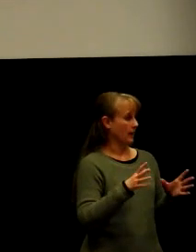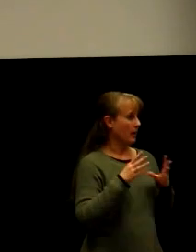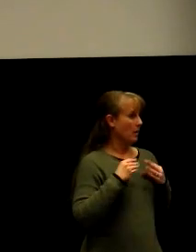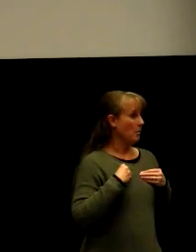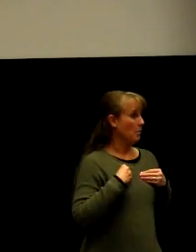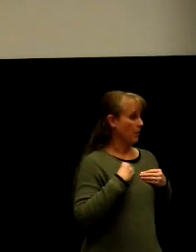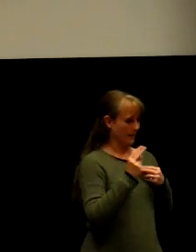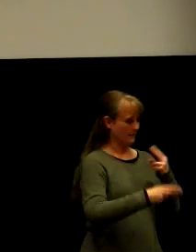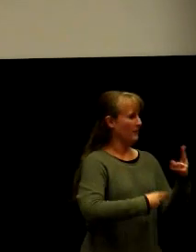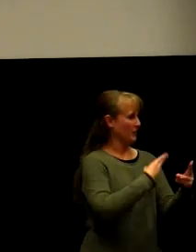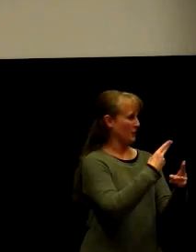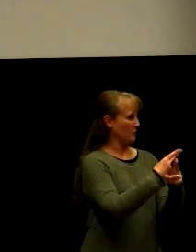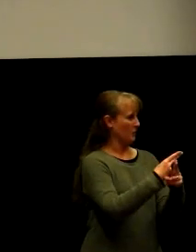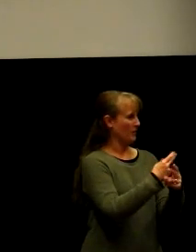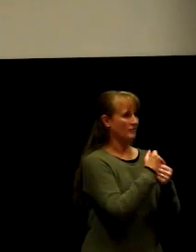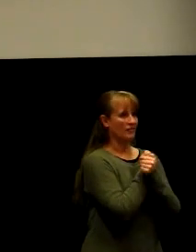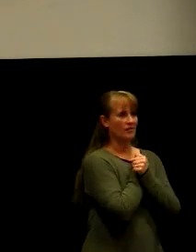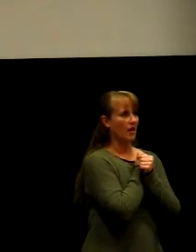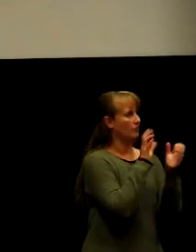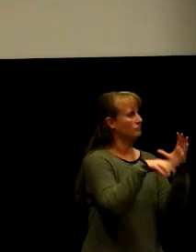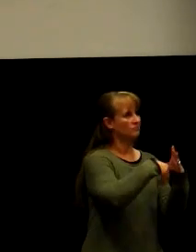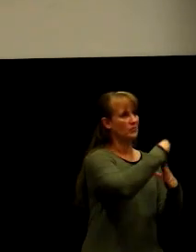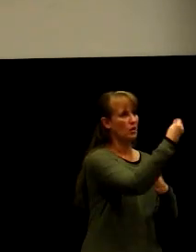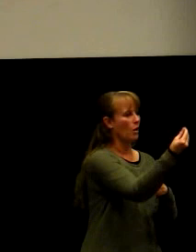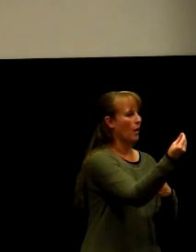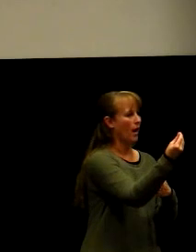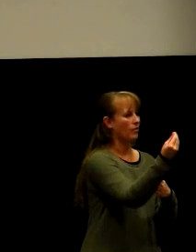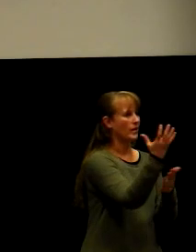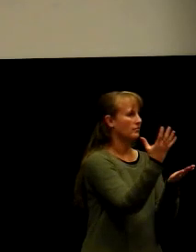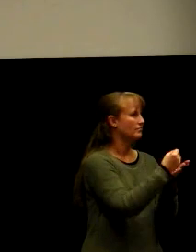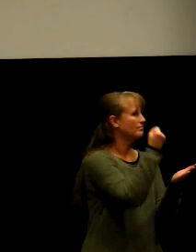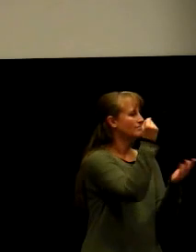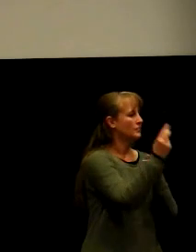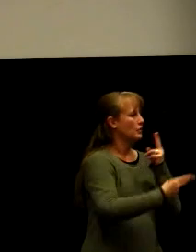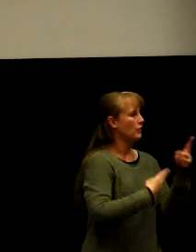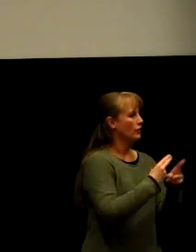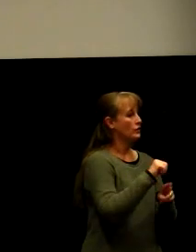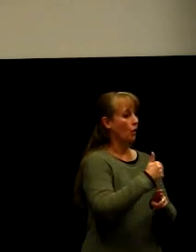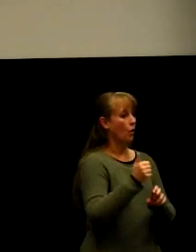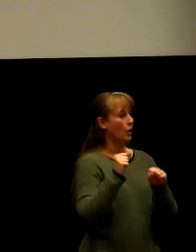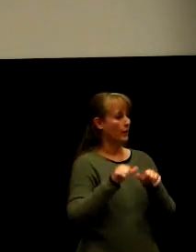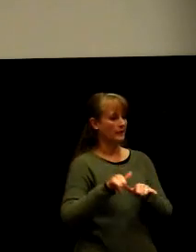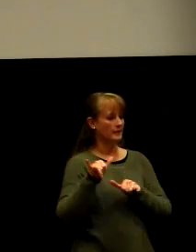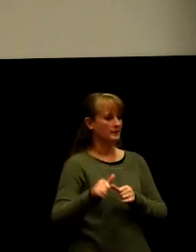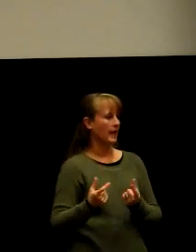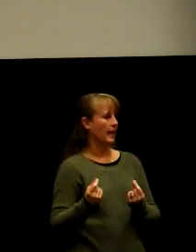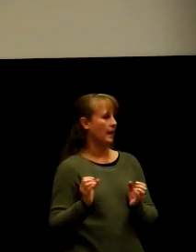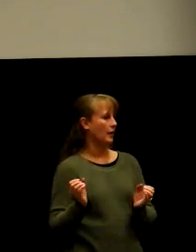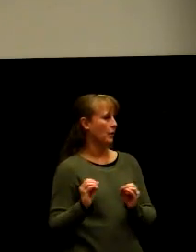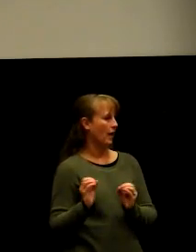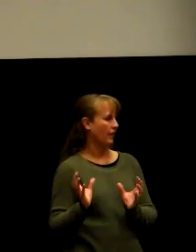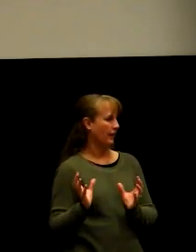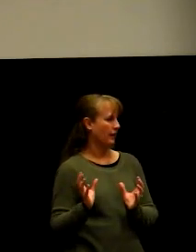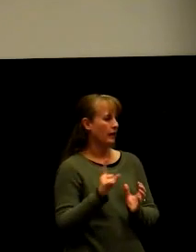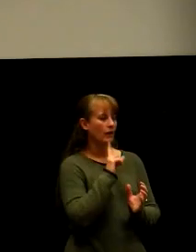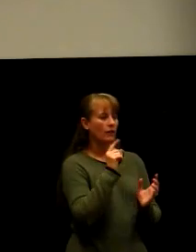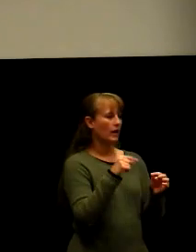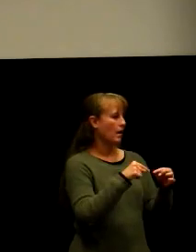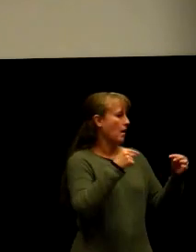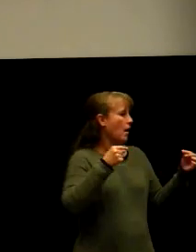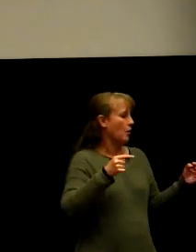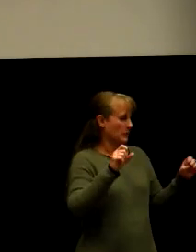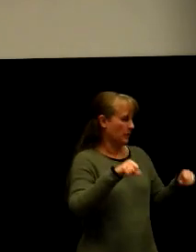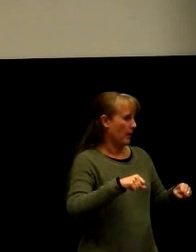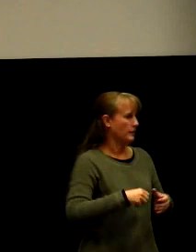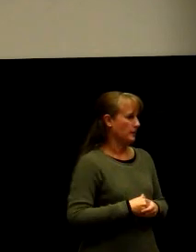Either we can embrace the universe, either we can go out and seize the universe, or we can do nothing. So two very stark